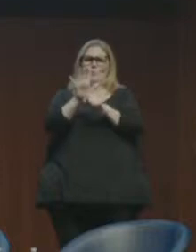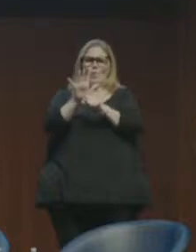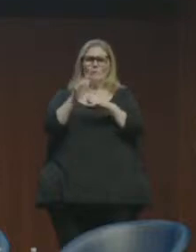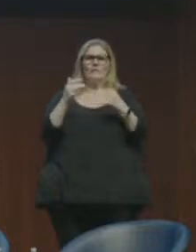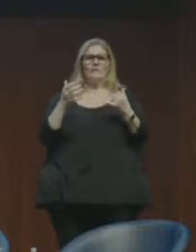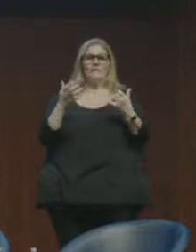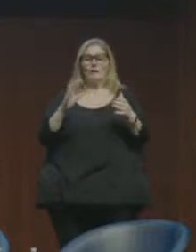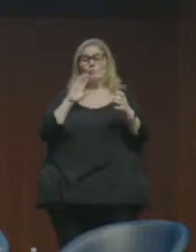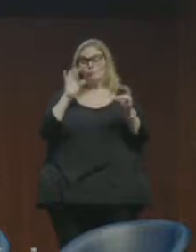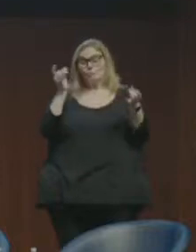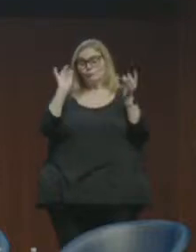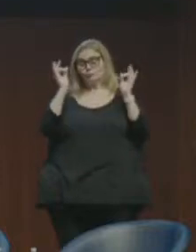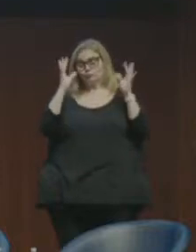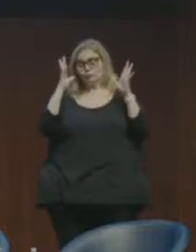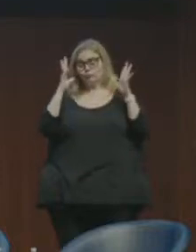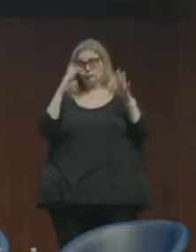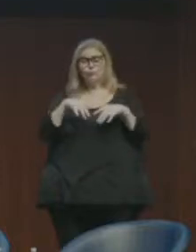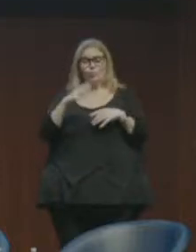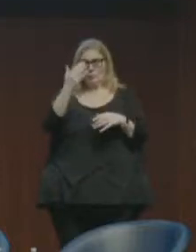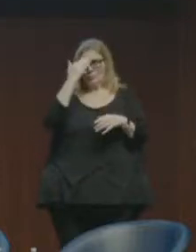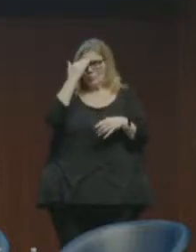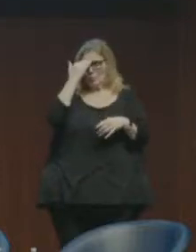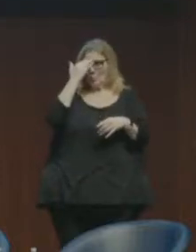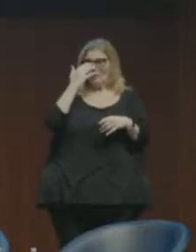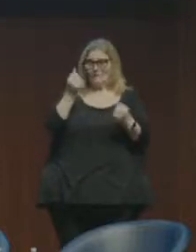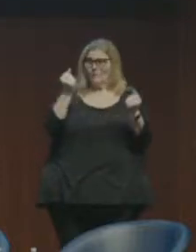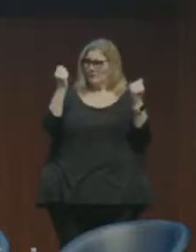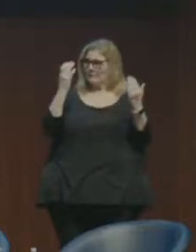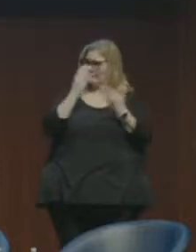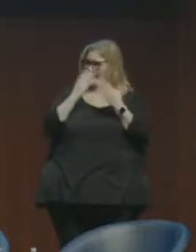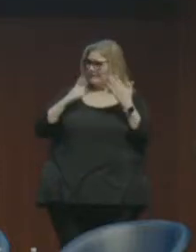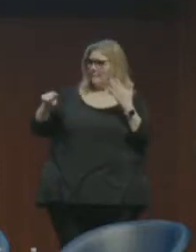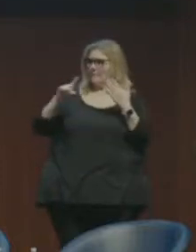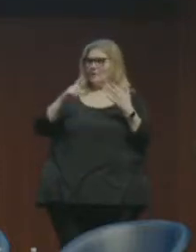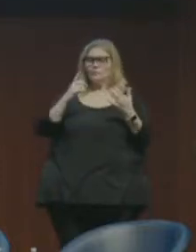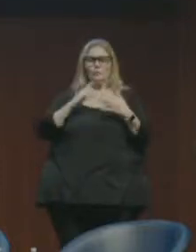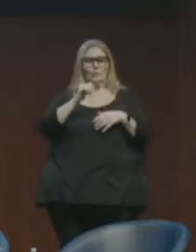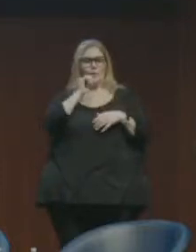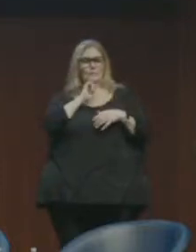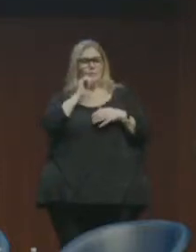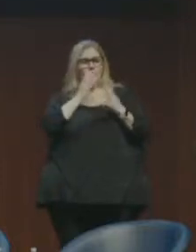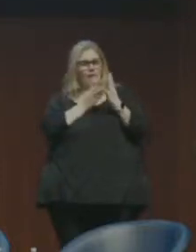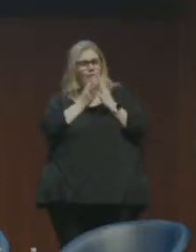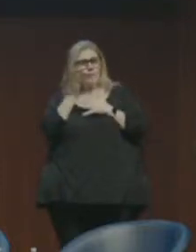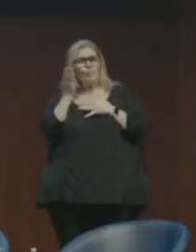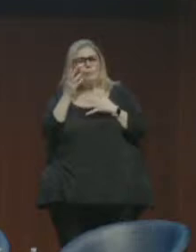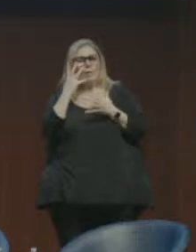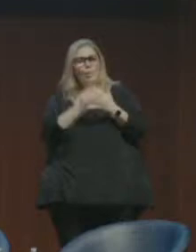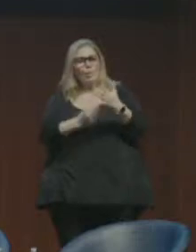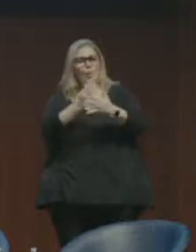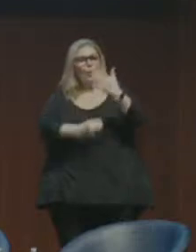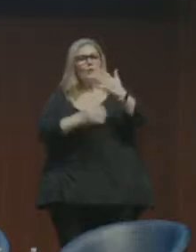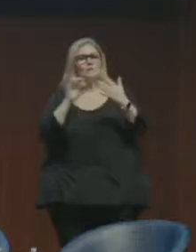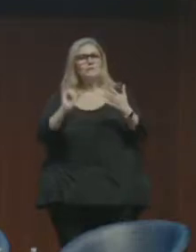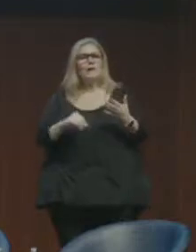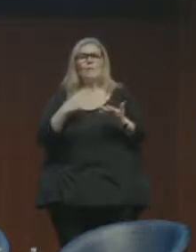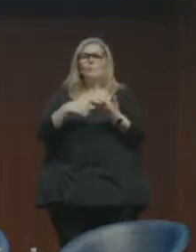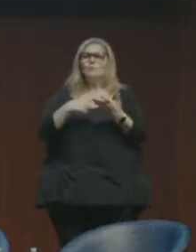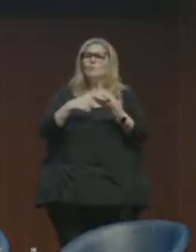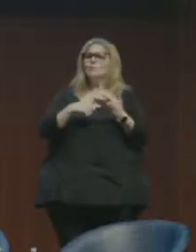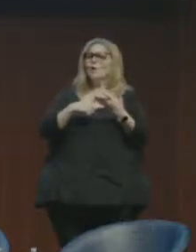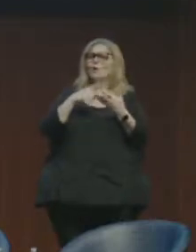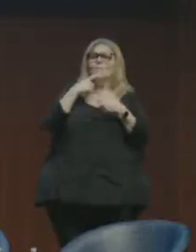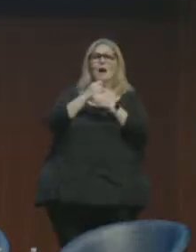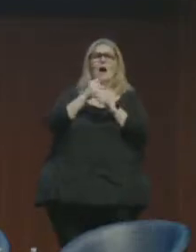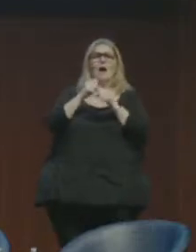really catastrophic, for some of us who have lived through, who have known loss, We have known, we talk about